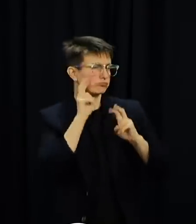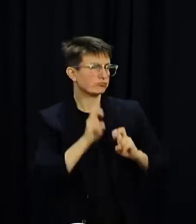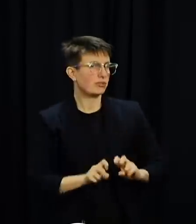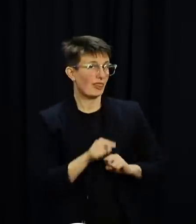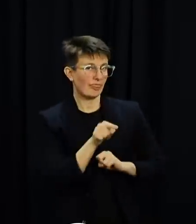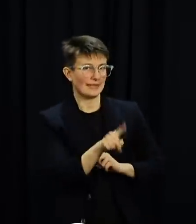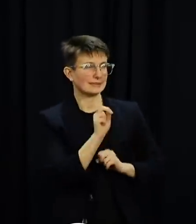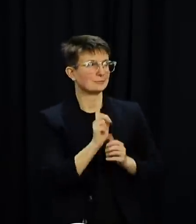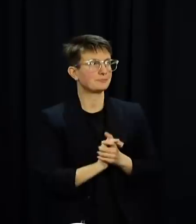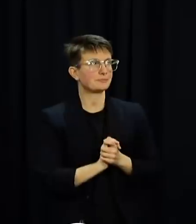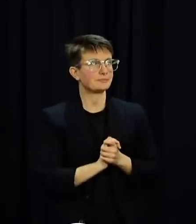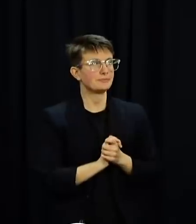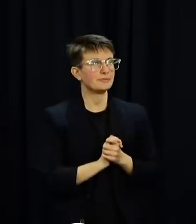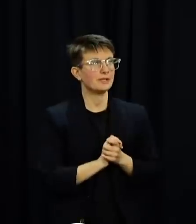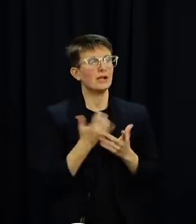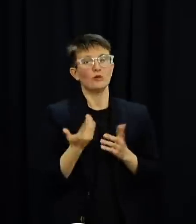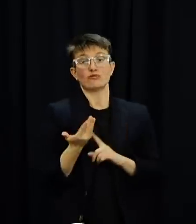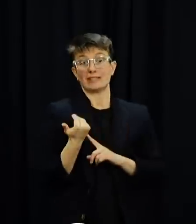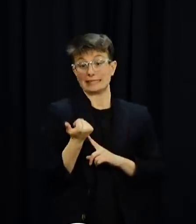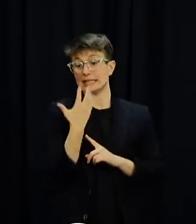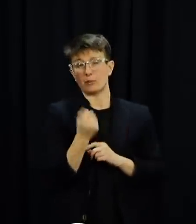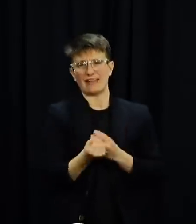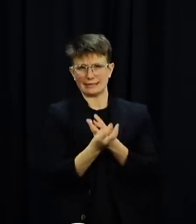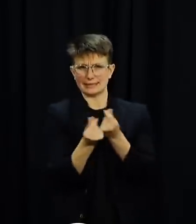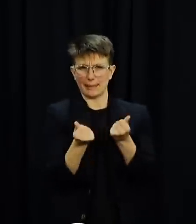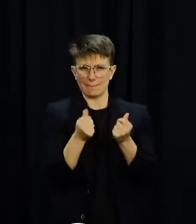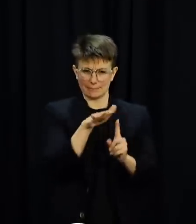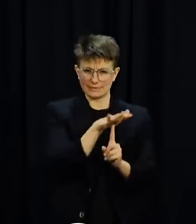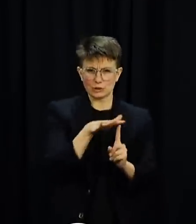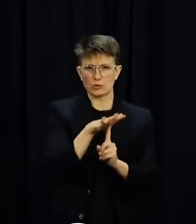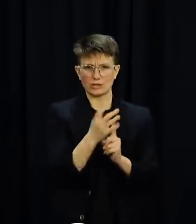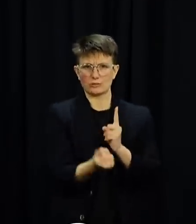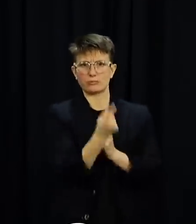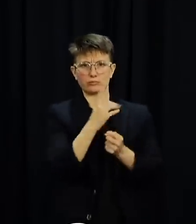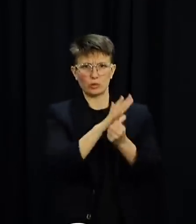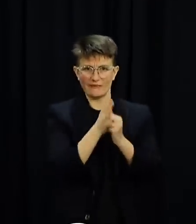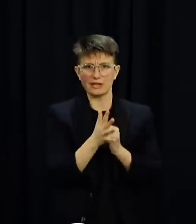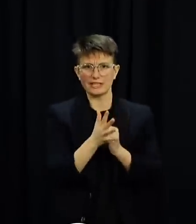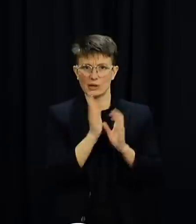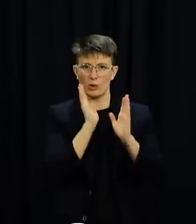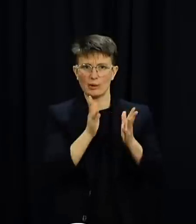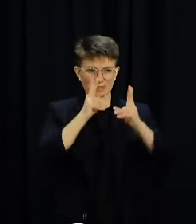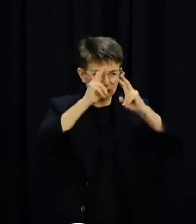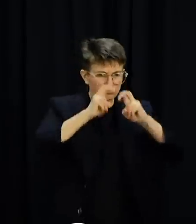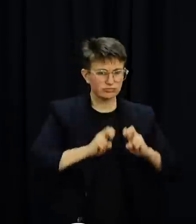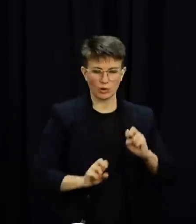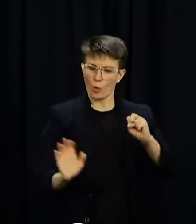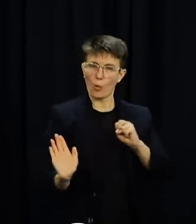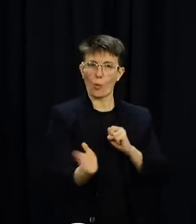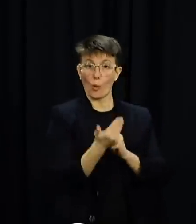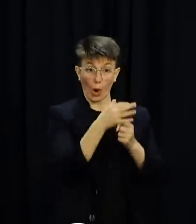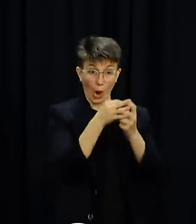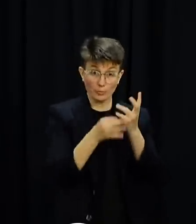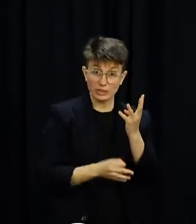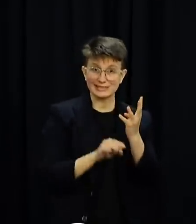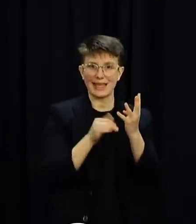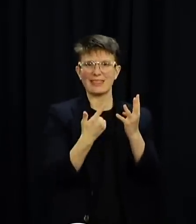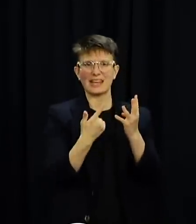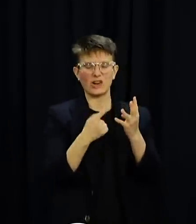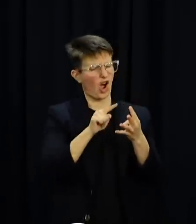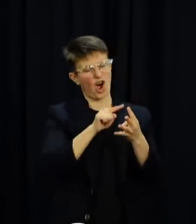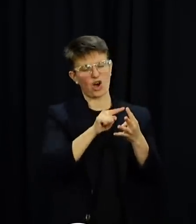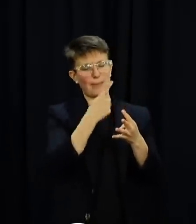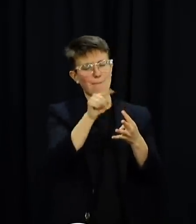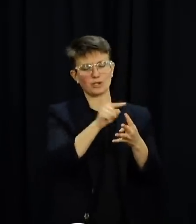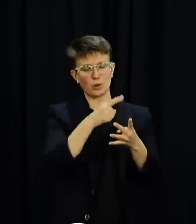most widely publicised. We start by looking at all options and then ruling them out, and that's the position we're in at the moment. We have ruled out a